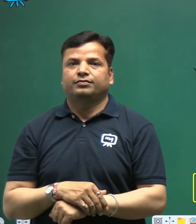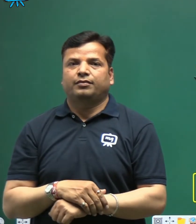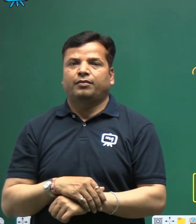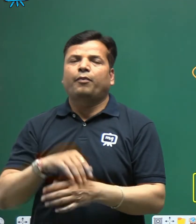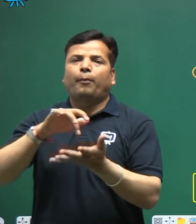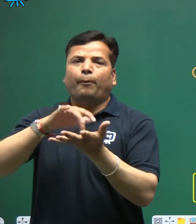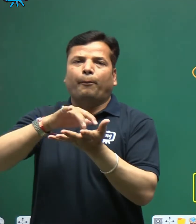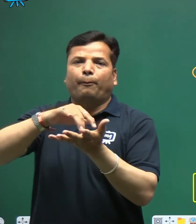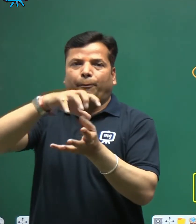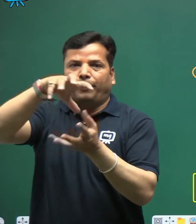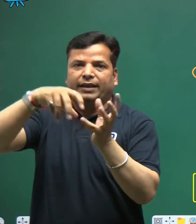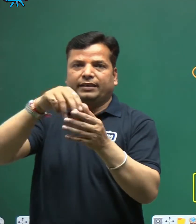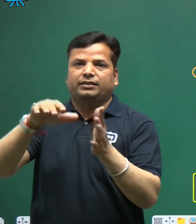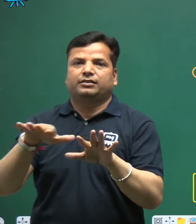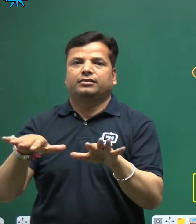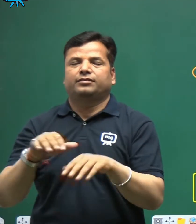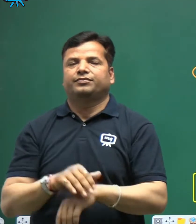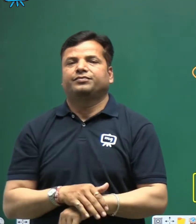pedestal